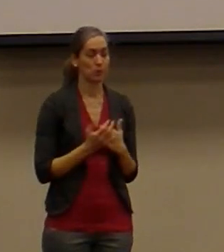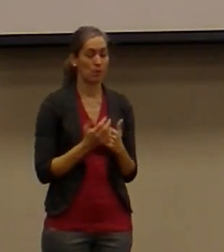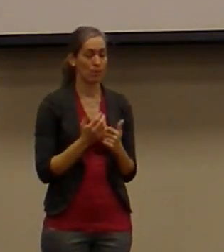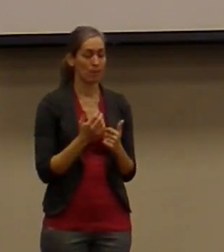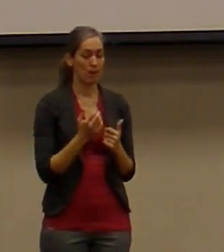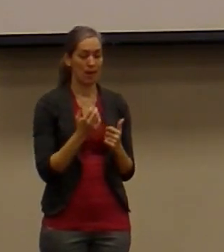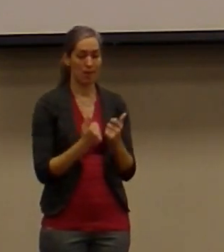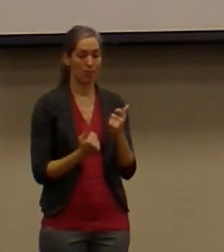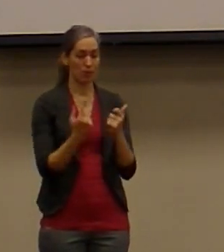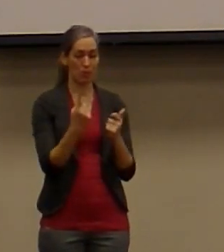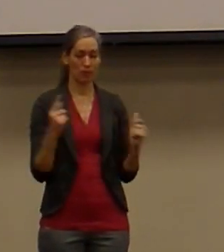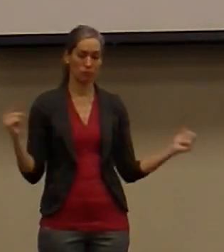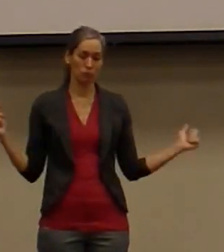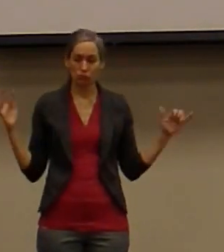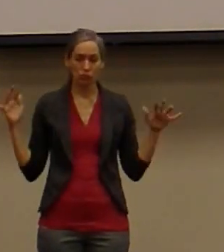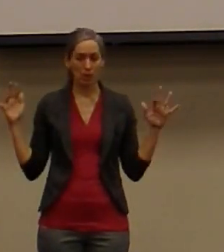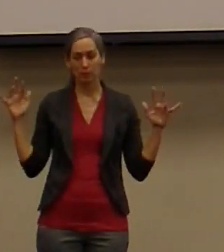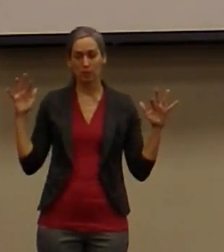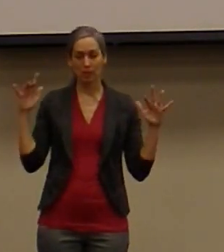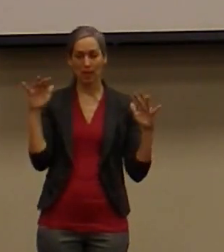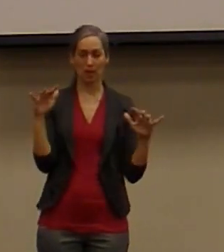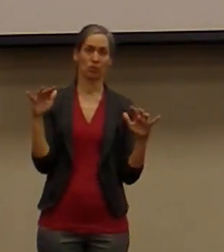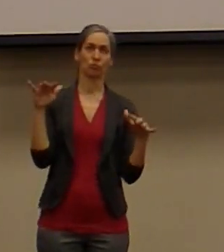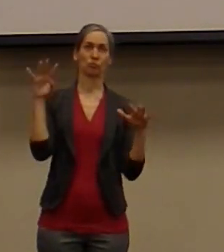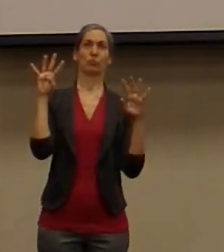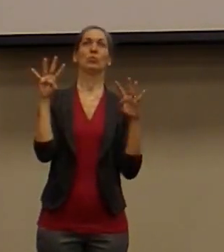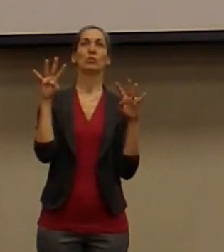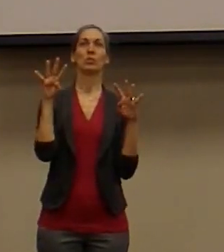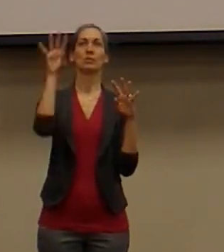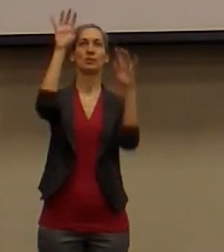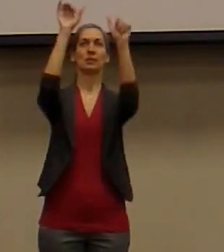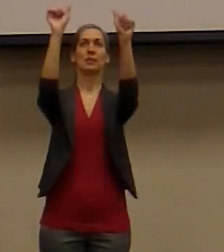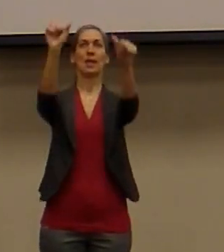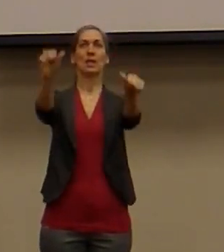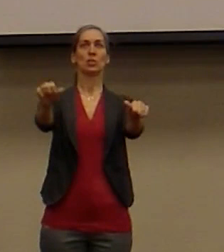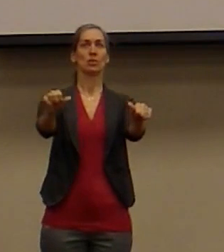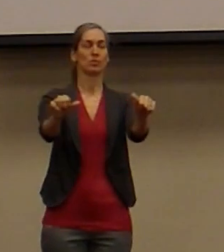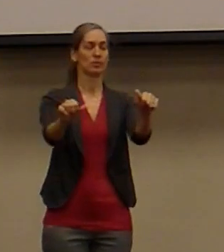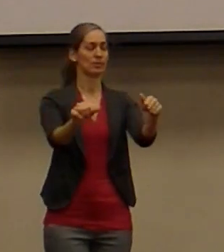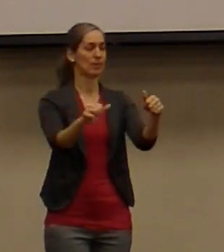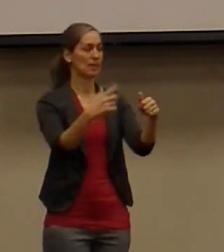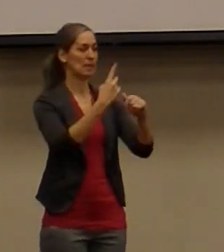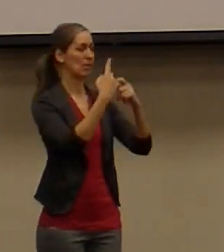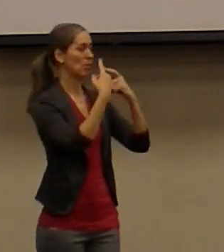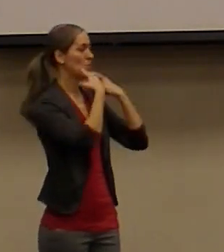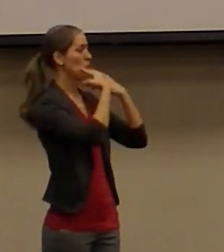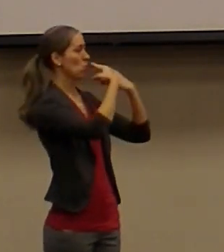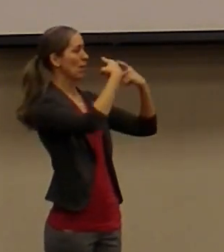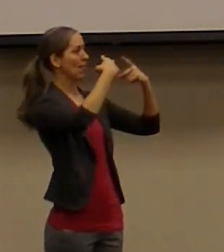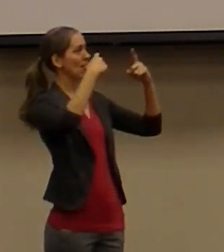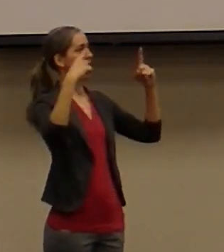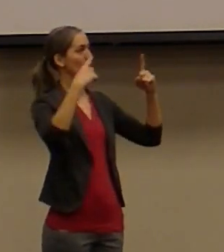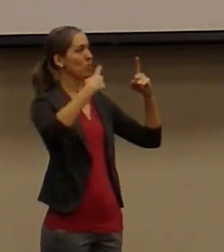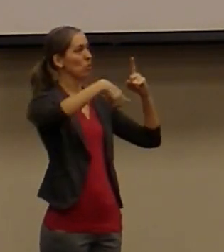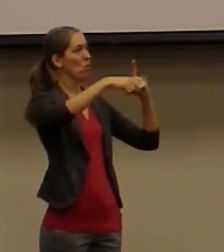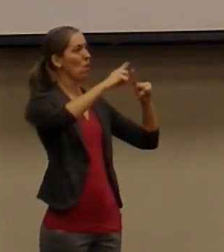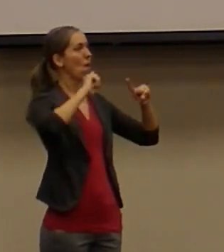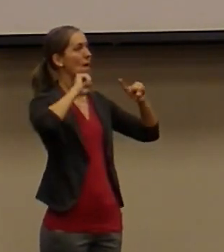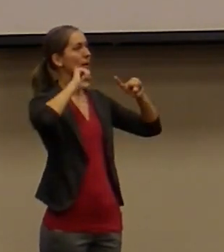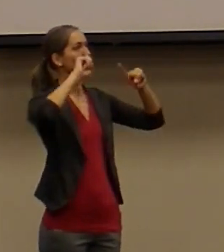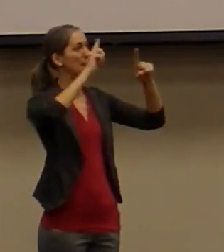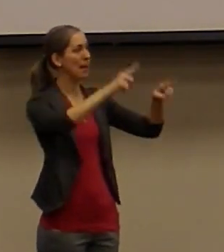everyone's assembled before this great statue. Then the herald loudly proclaimed, "This is what you are commanded to do,